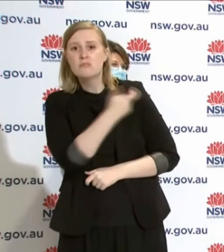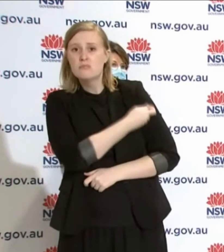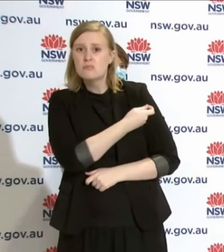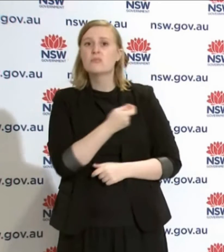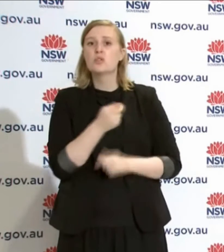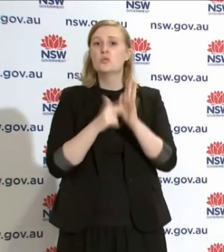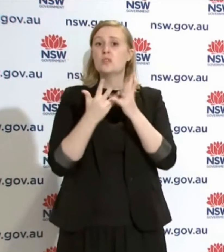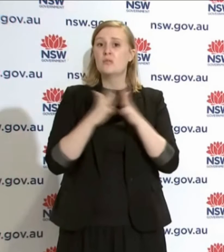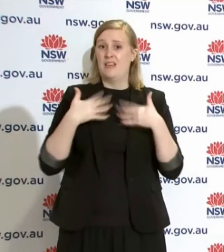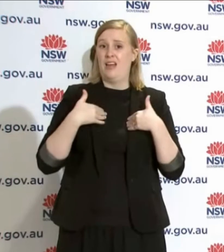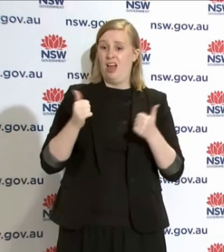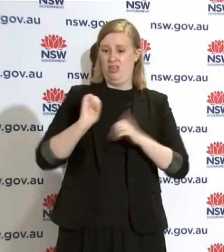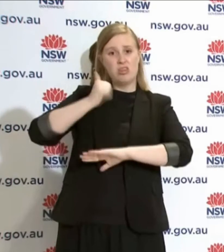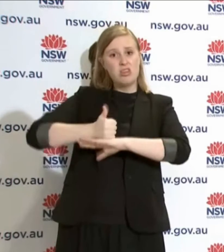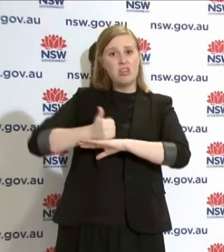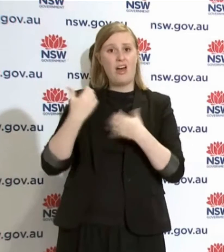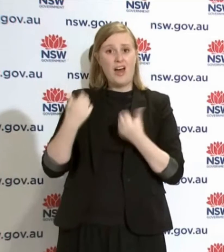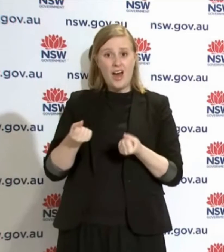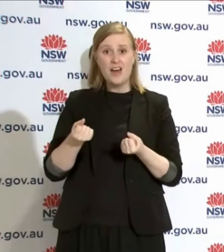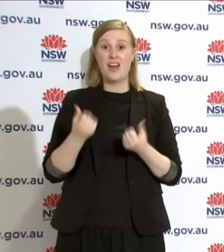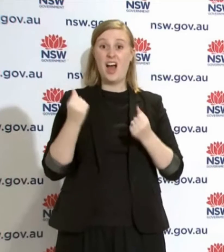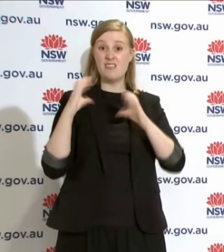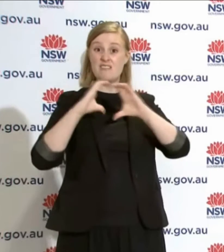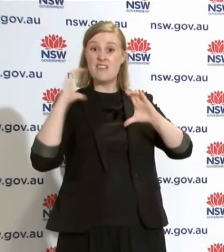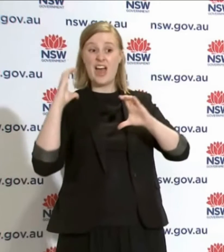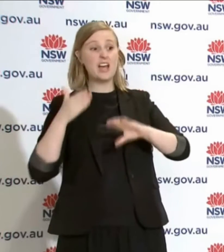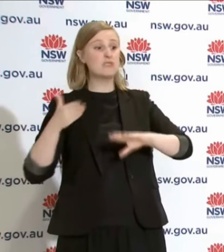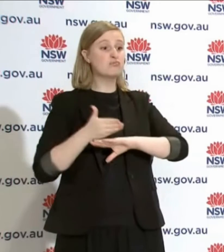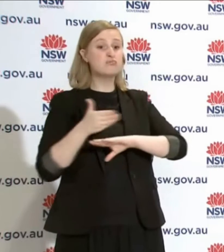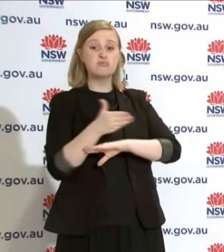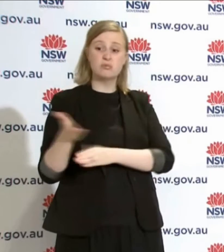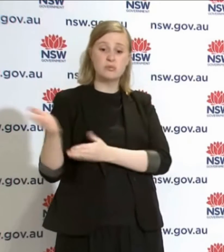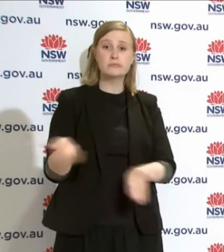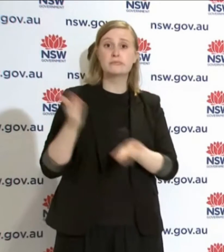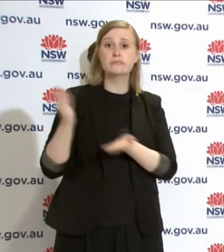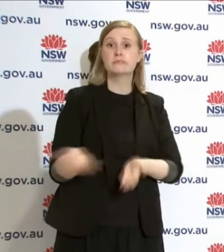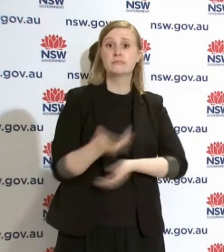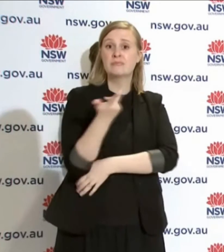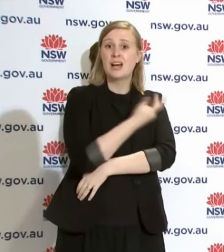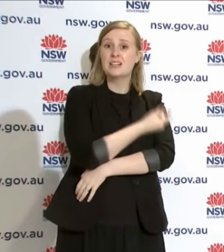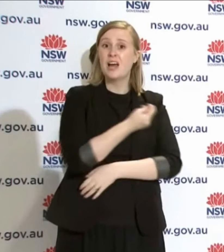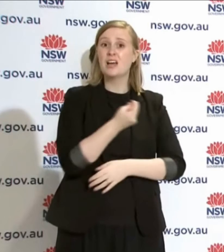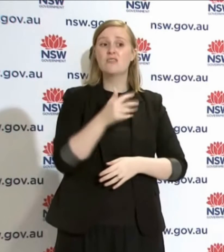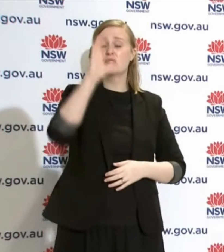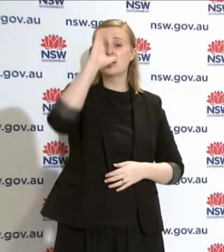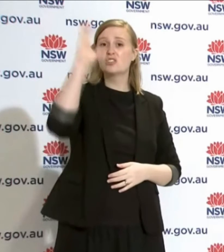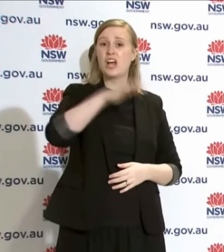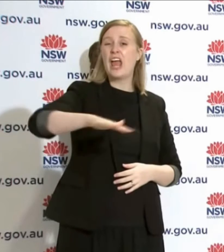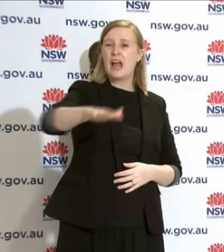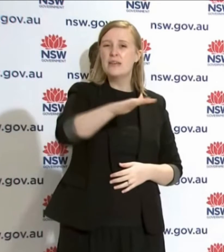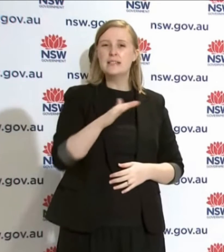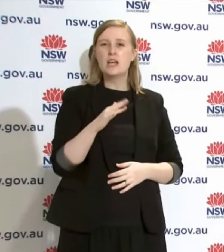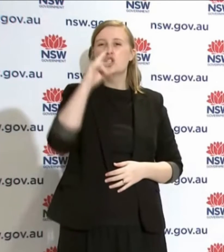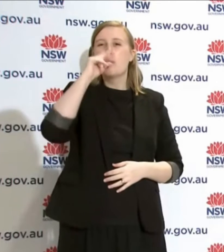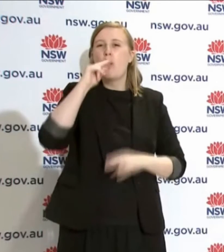clinics. I know we're using a number of mobile clinics across the regions. We're having vaccination days in regional areas in those smaller communities.